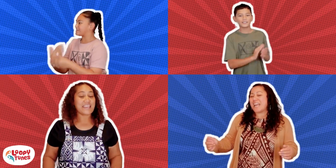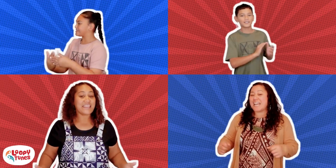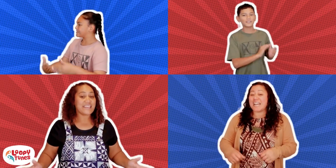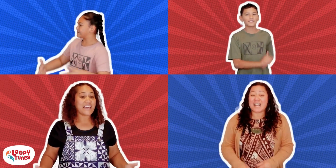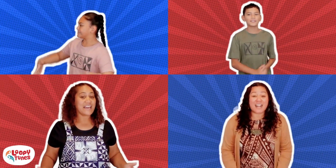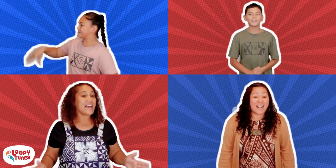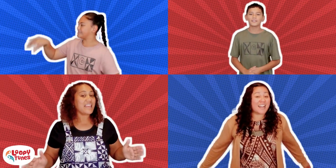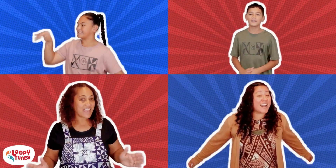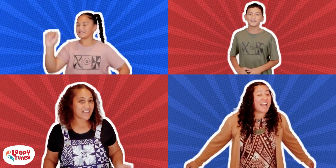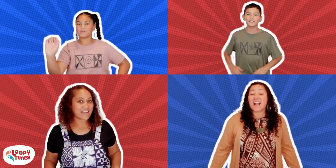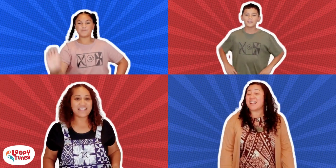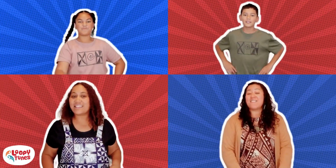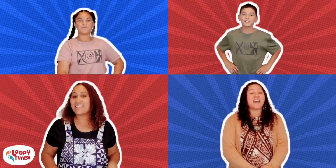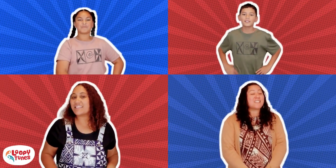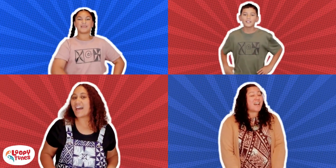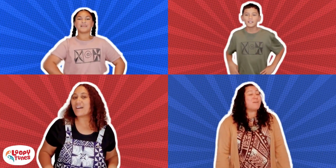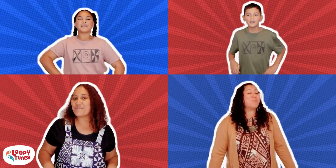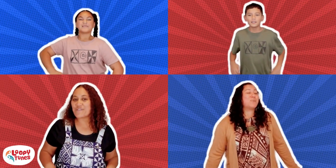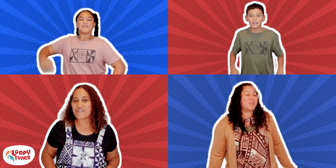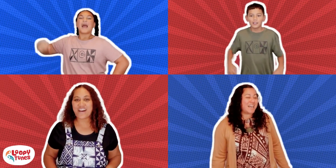Manaya lenga ngana wha Samoa.